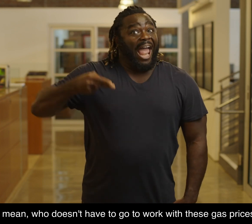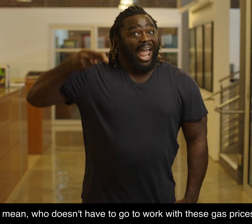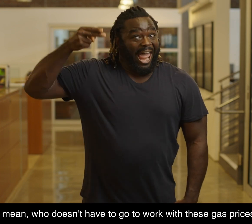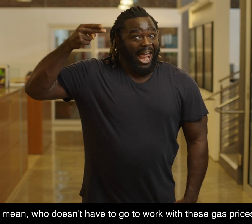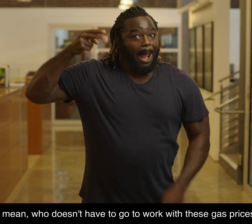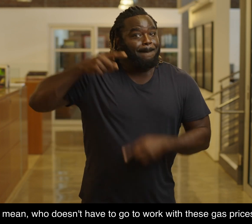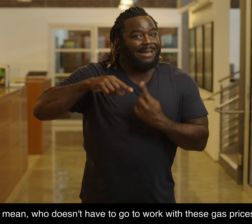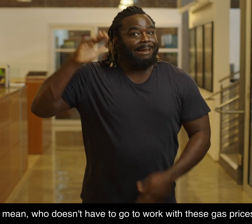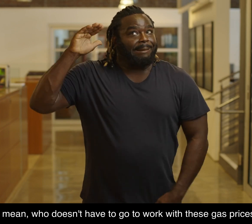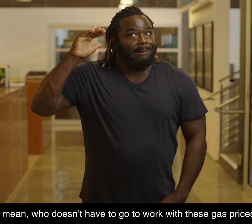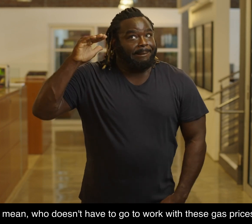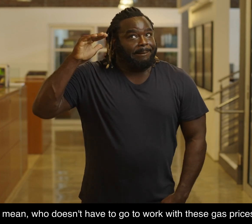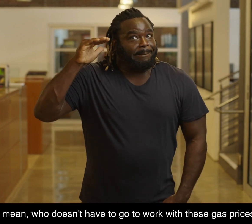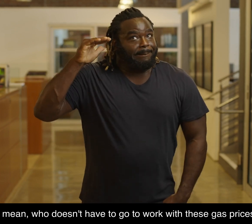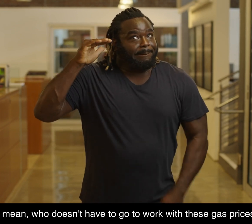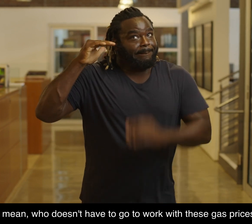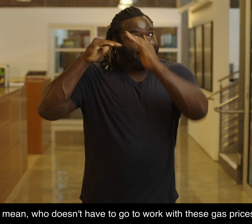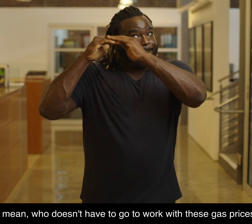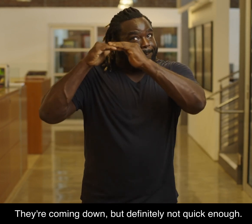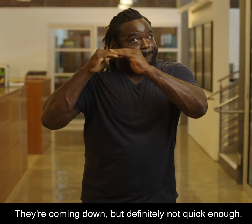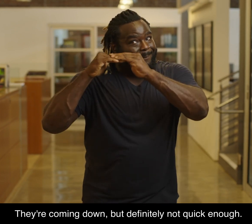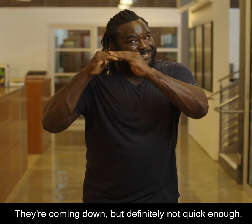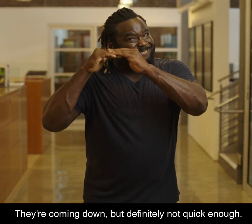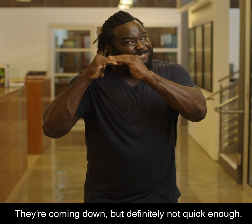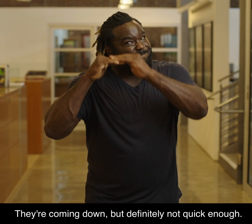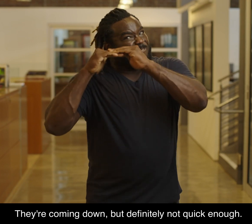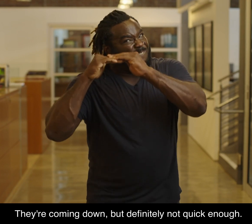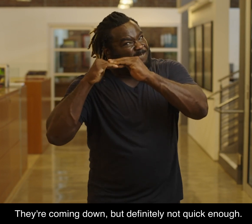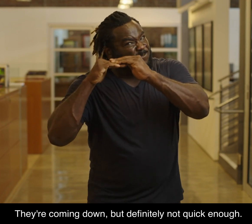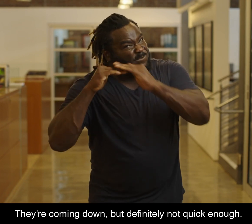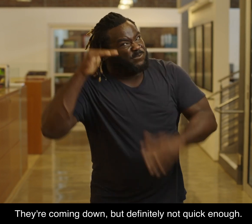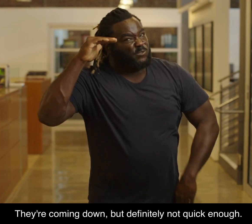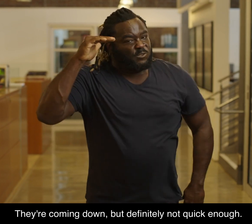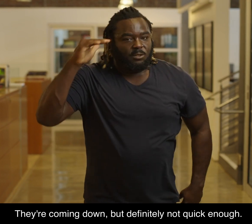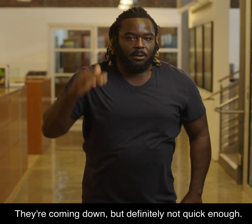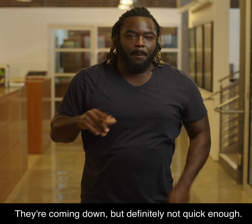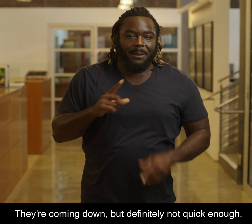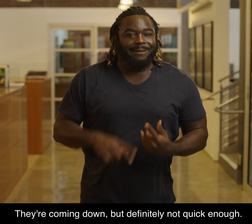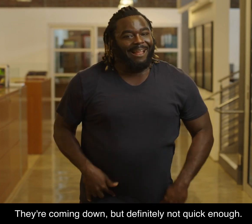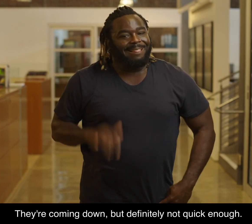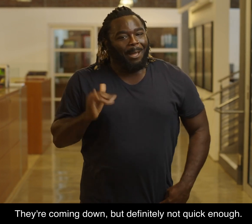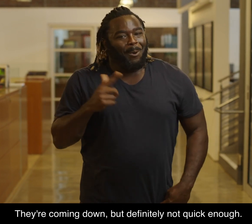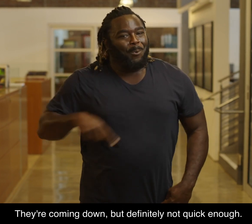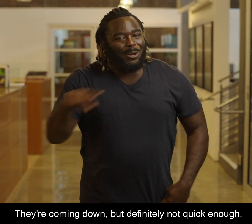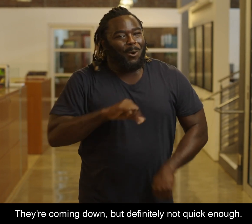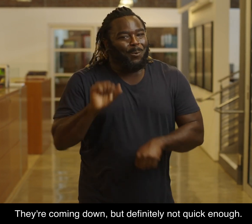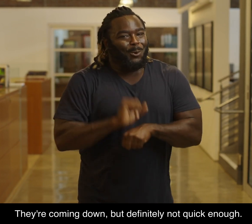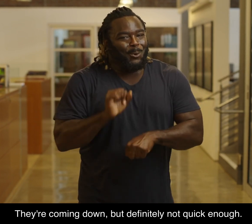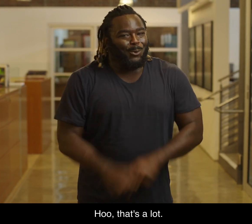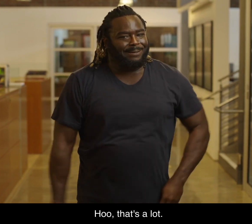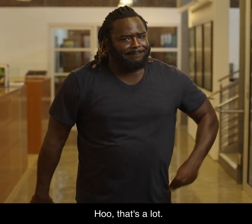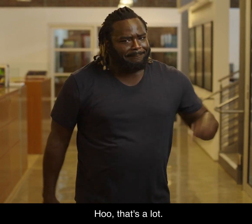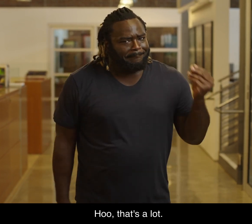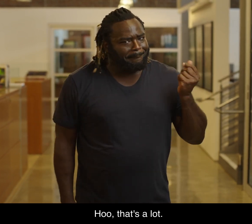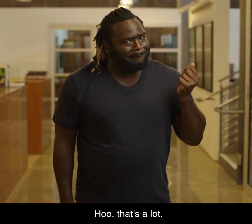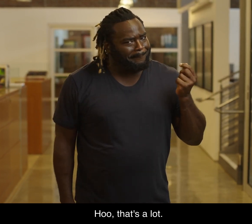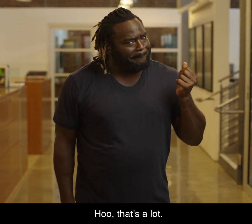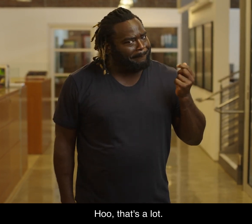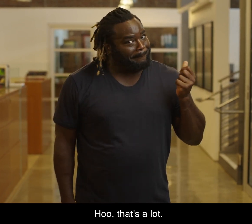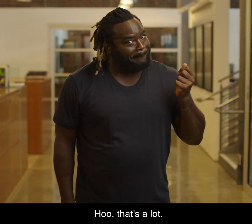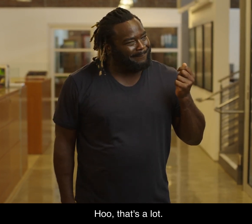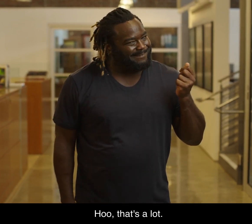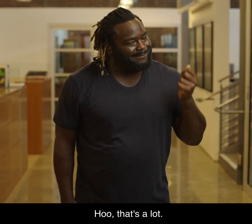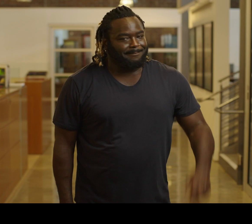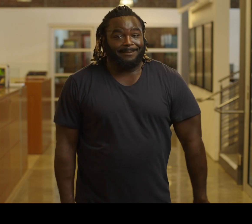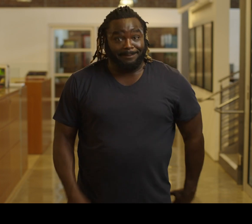doesn't have to go to work with these gas prices? They're coming down, but definitely not quick enough. Whew, that's